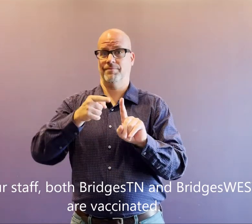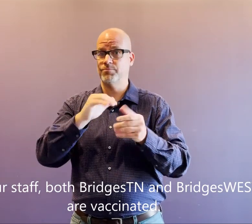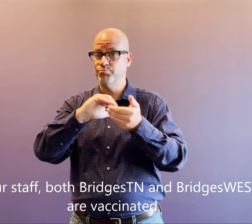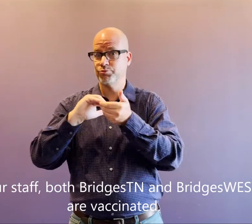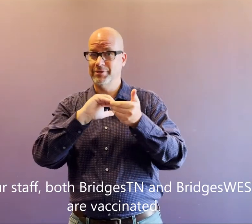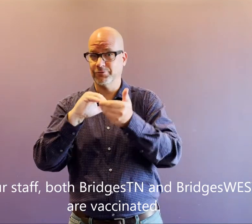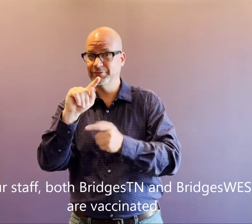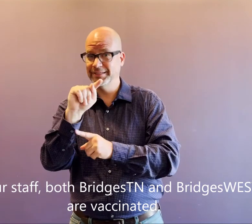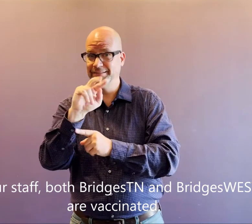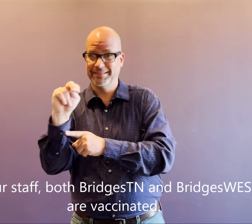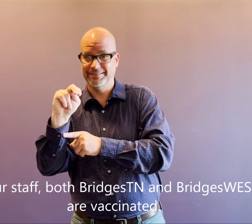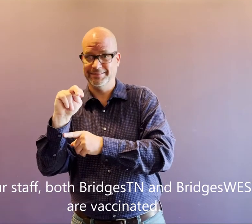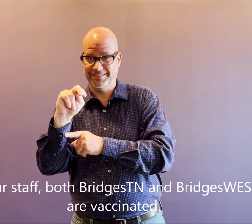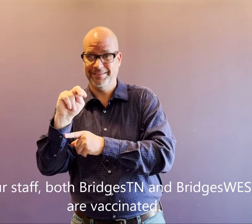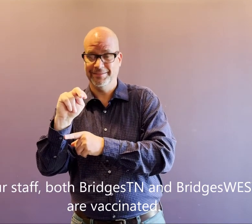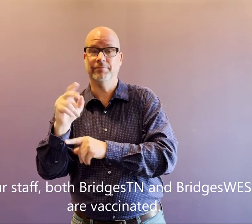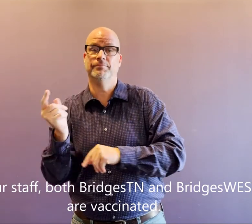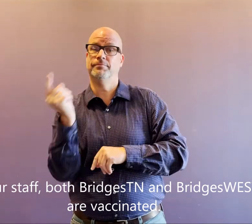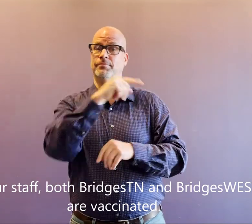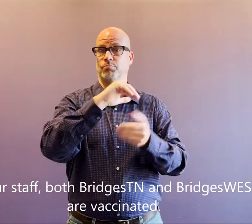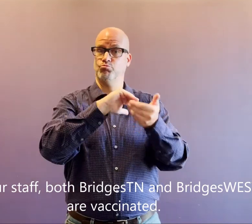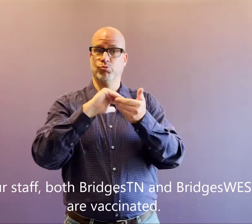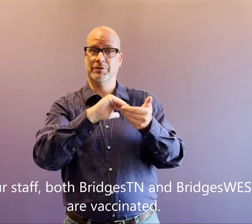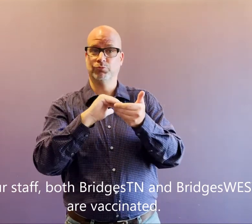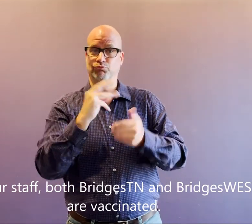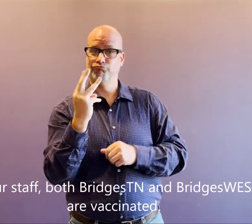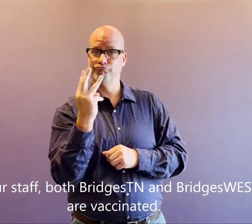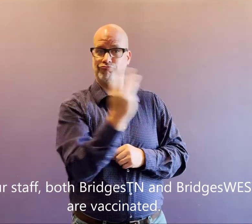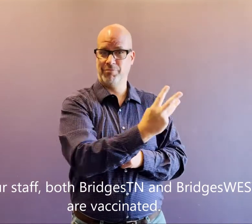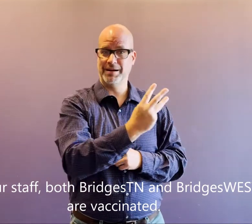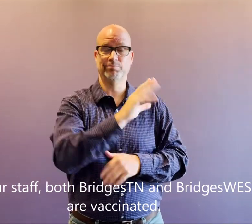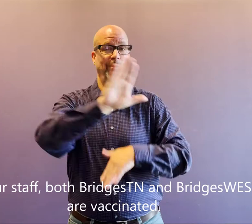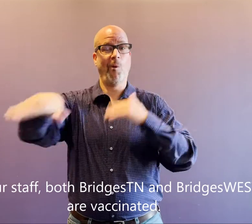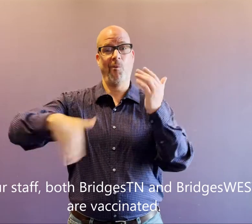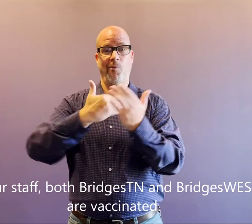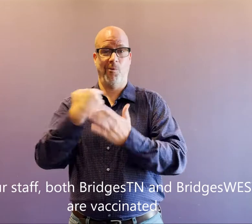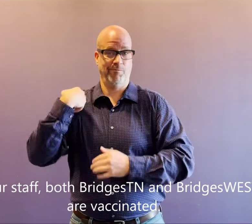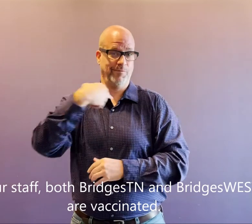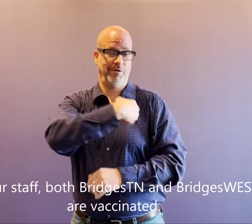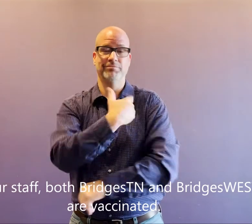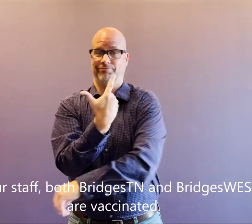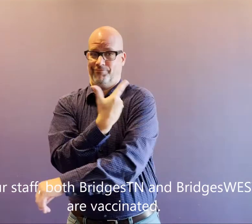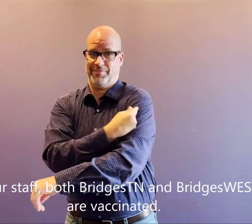All our staff, both Bridges Tennessee and Bridges West, are vaccinated.